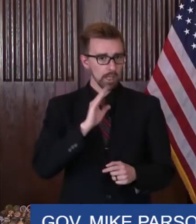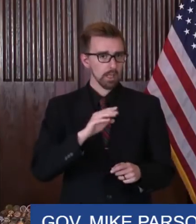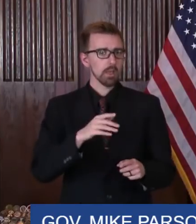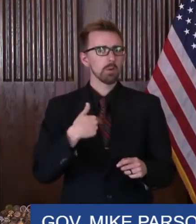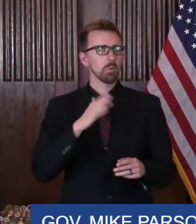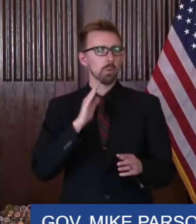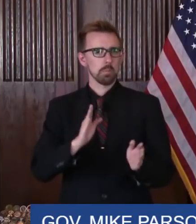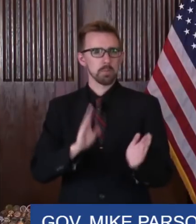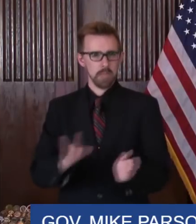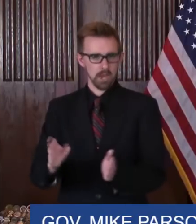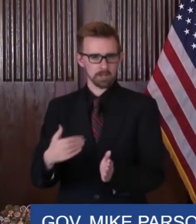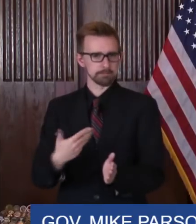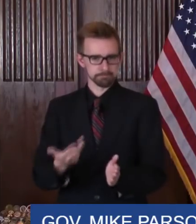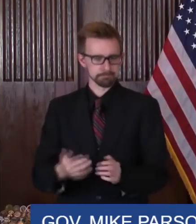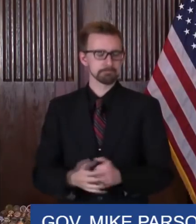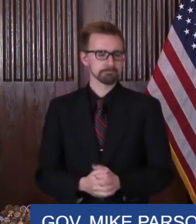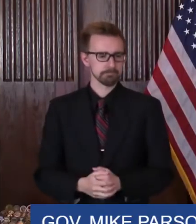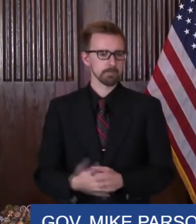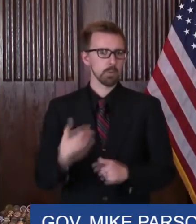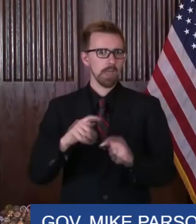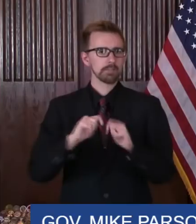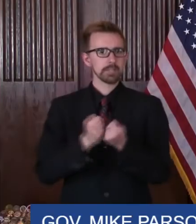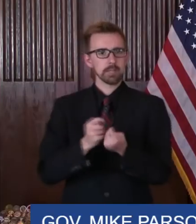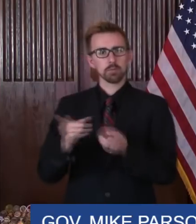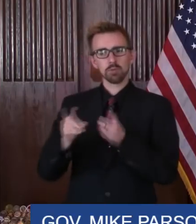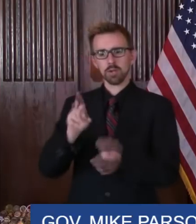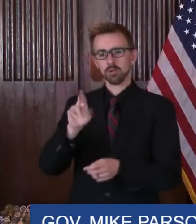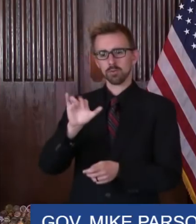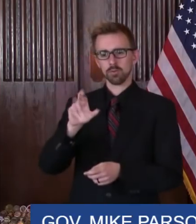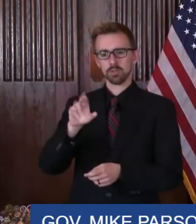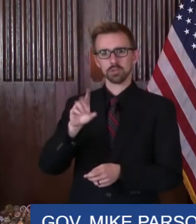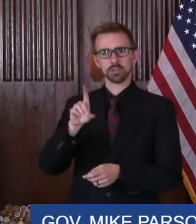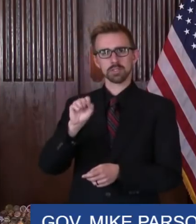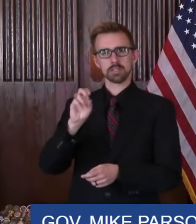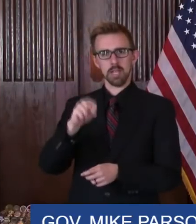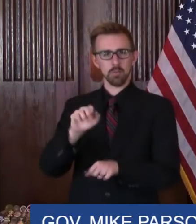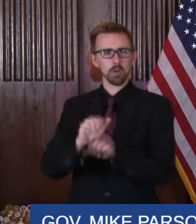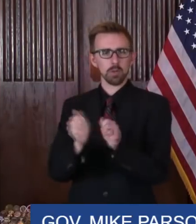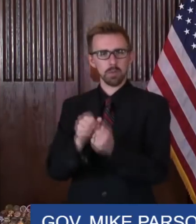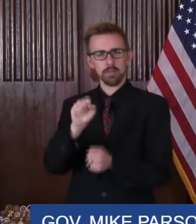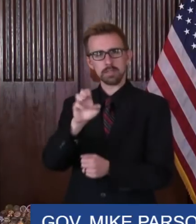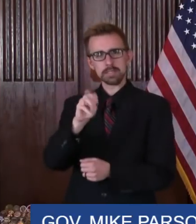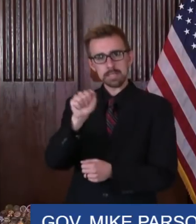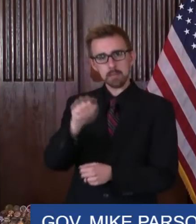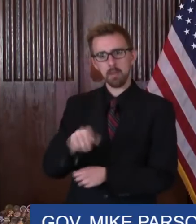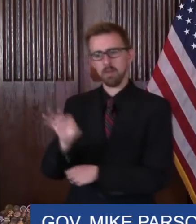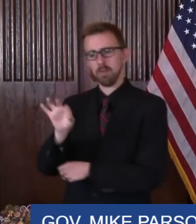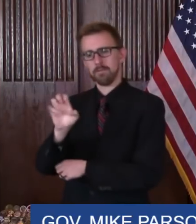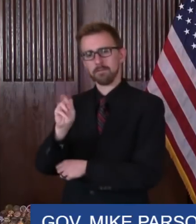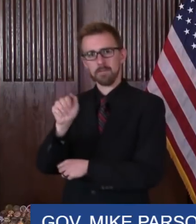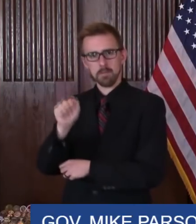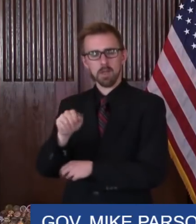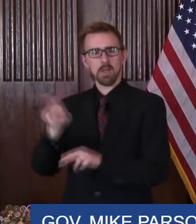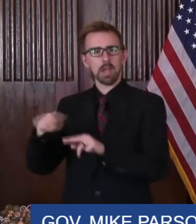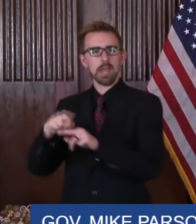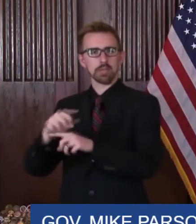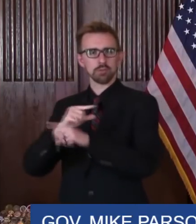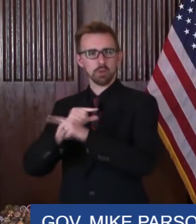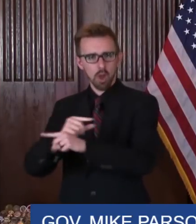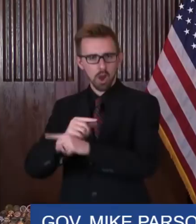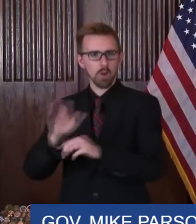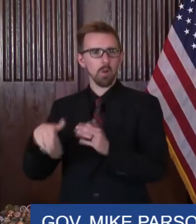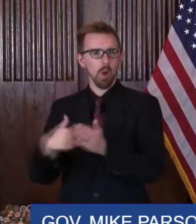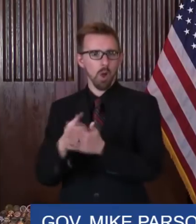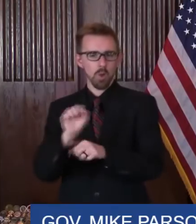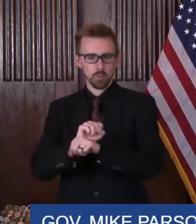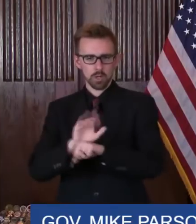we'll be prepared for that. We have a team right now. Director Richardson's in charge of that, working with SEMA and FEMA. The Missouri National Guard are all